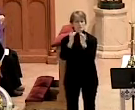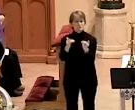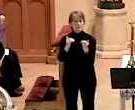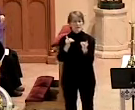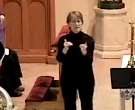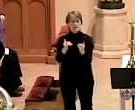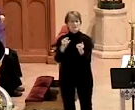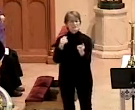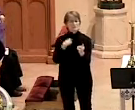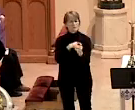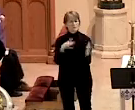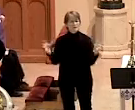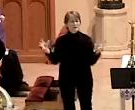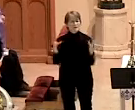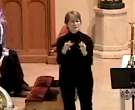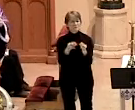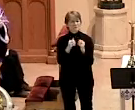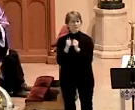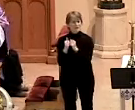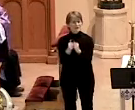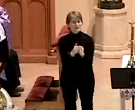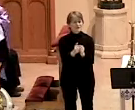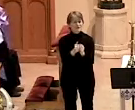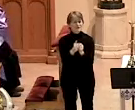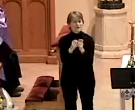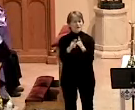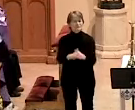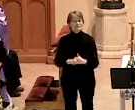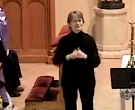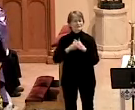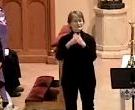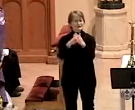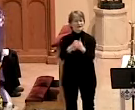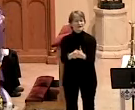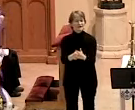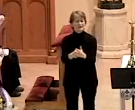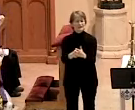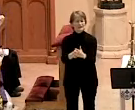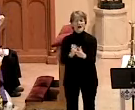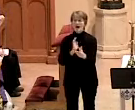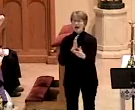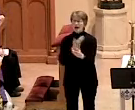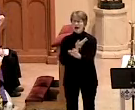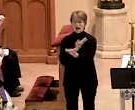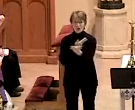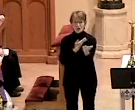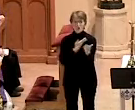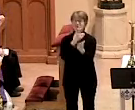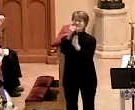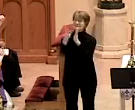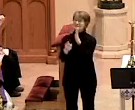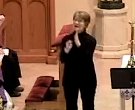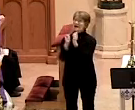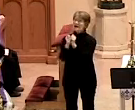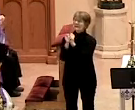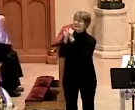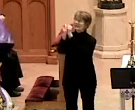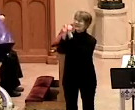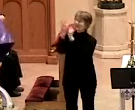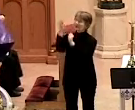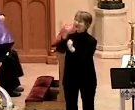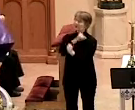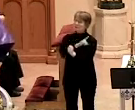Today, as we come together to begin our time with the Lord in a very special way,